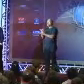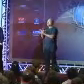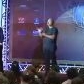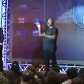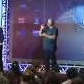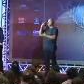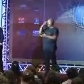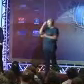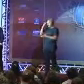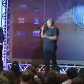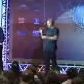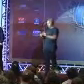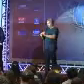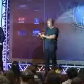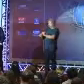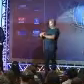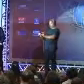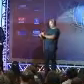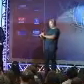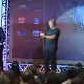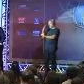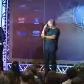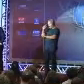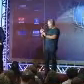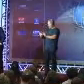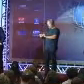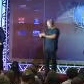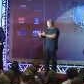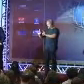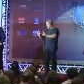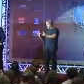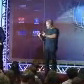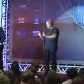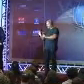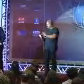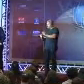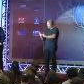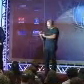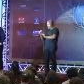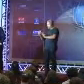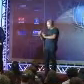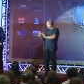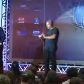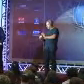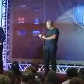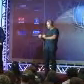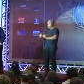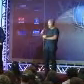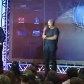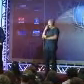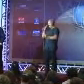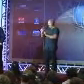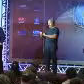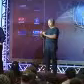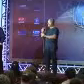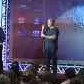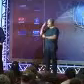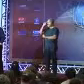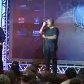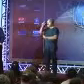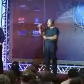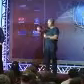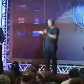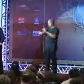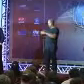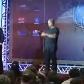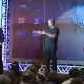them. They learned how to install the software. And from this, they had a pride in what